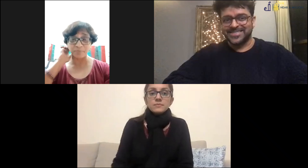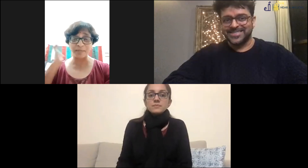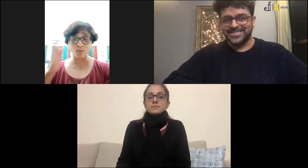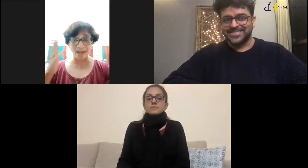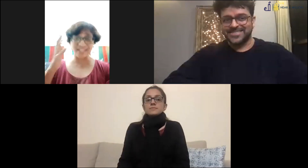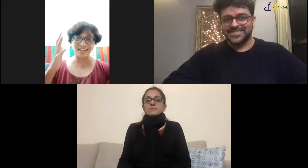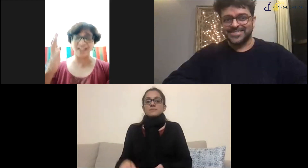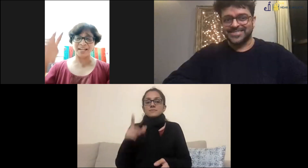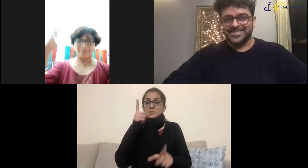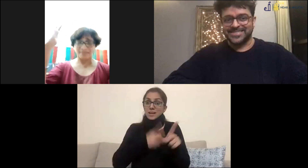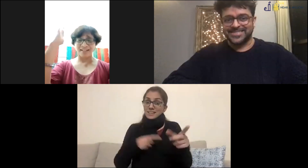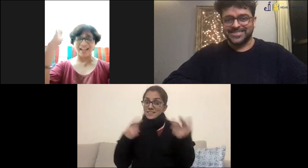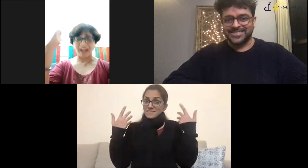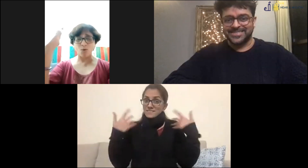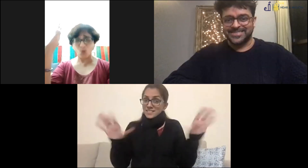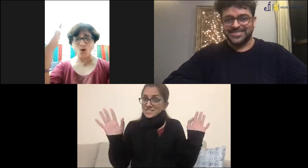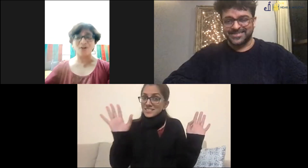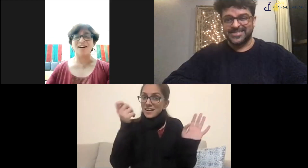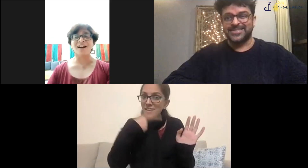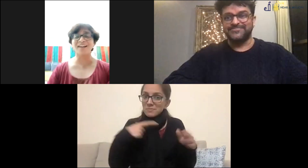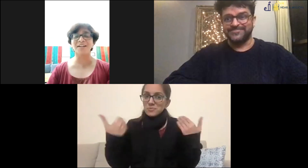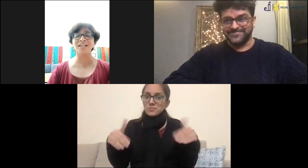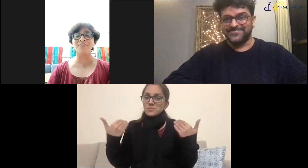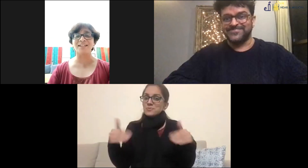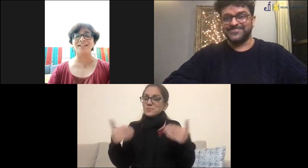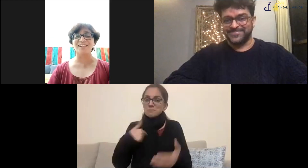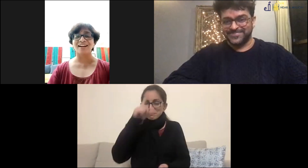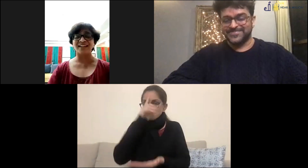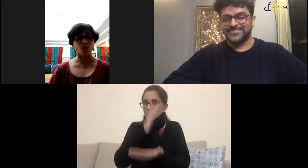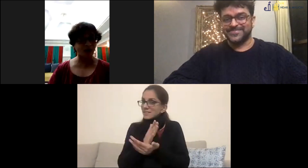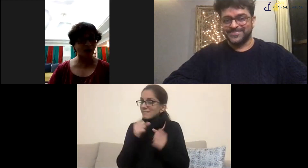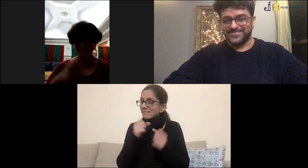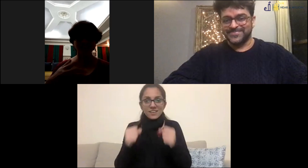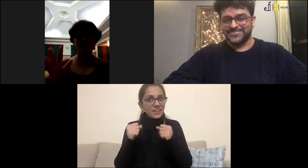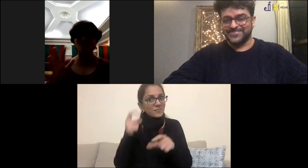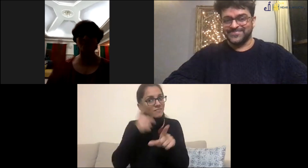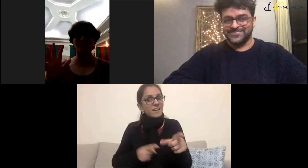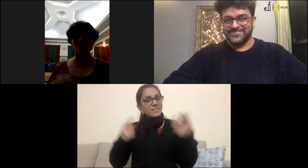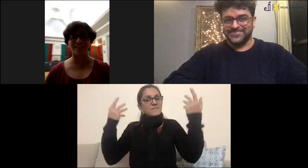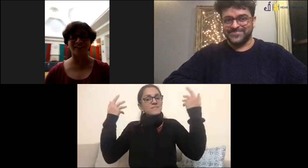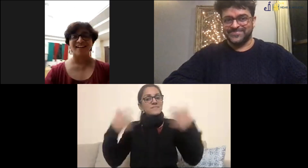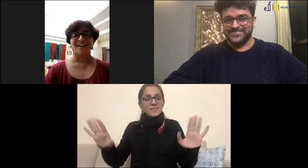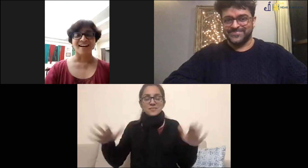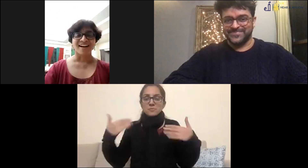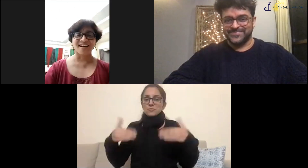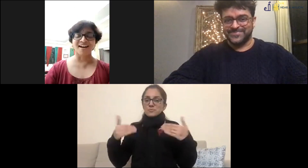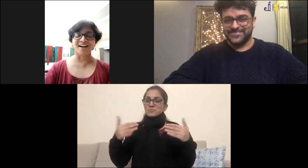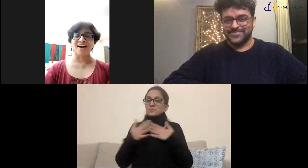Has it been 1 year, Alim? Ooh, I can't believe it. 1 year. Oh my God.